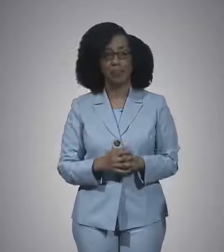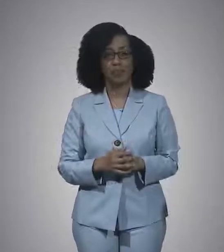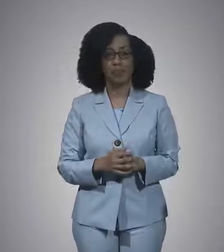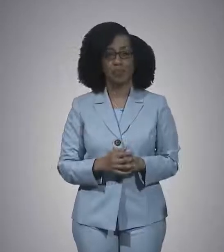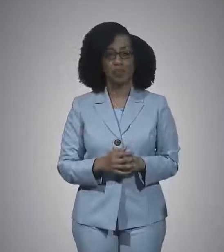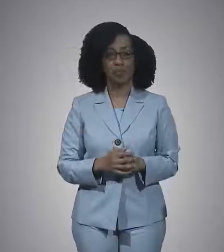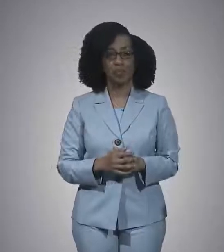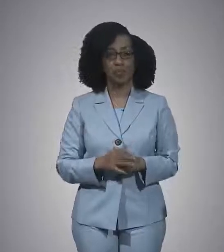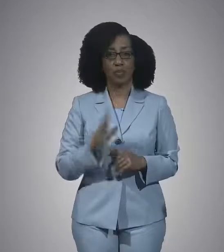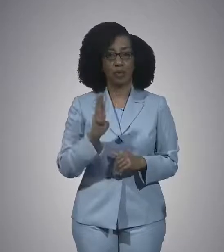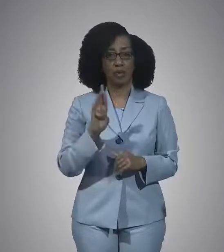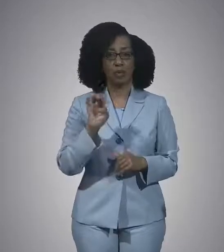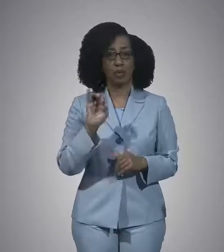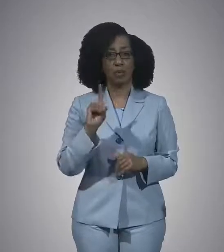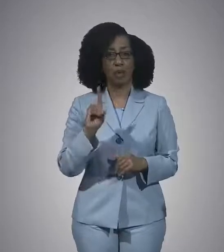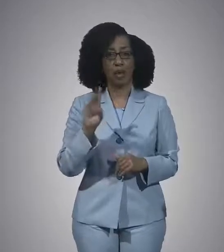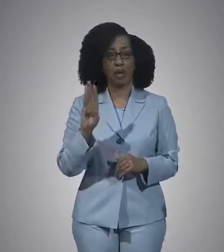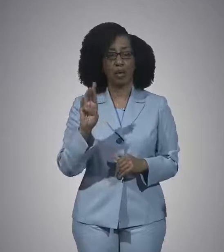Brad Broders with Local 24.